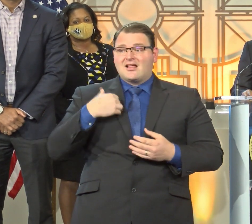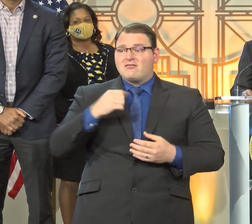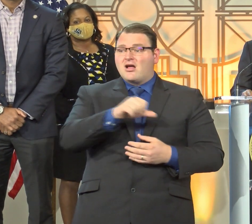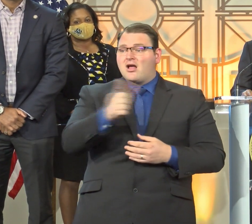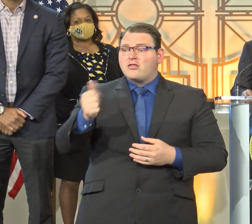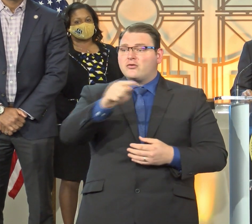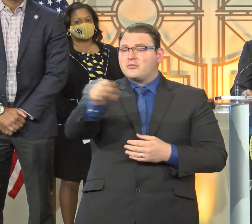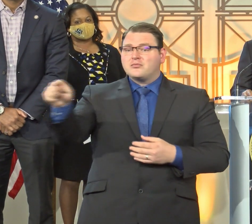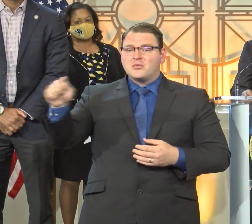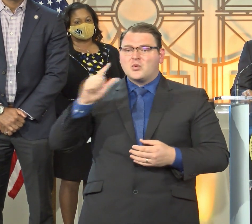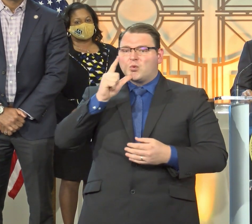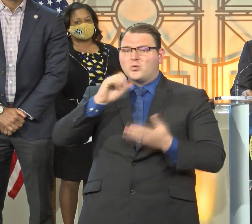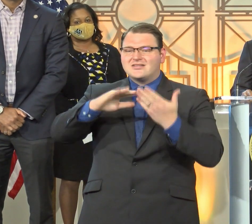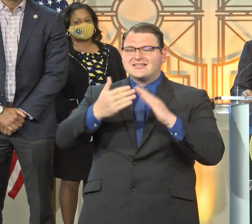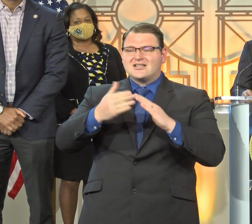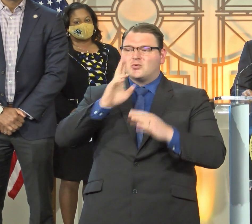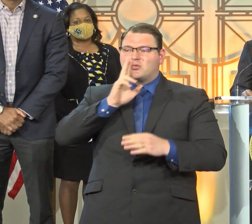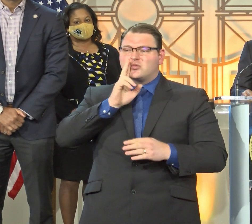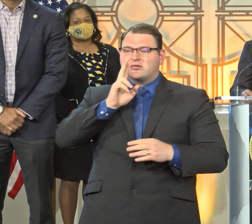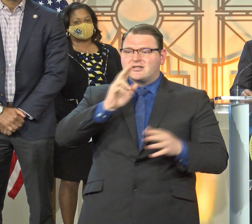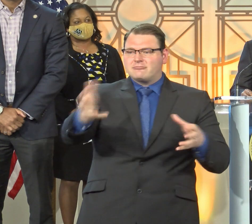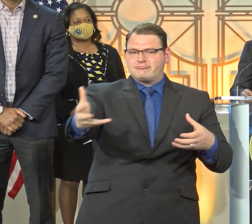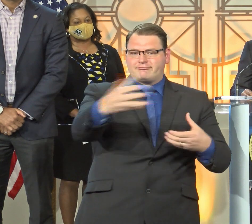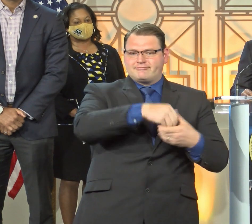this fraternity and part of this particular